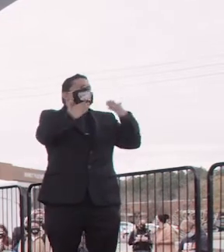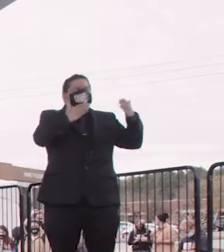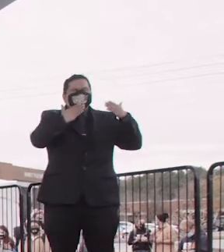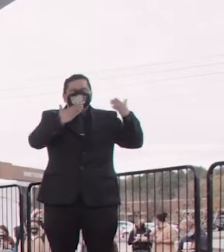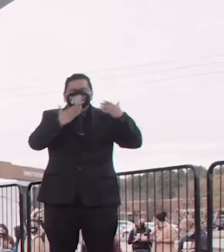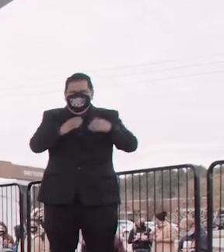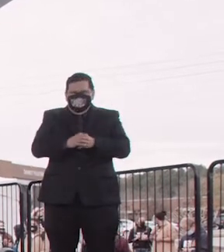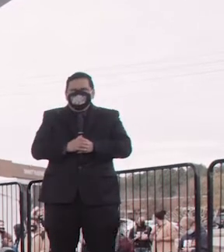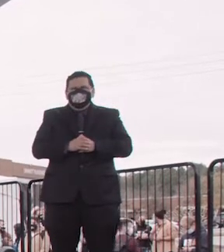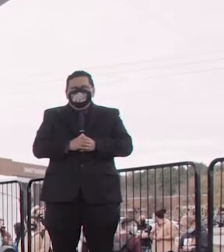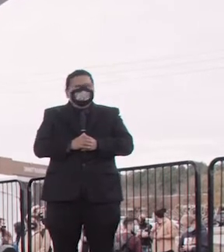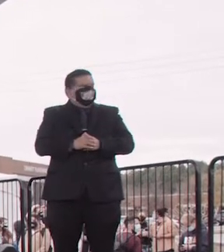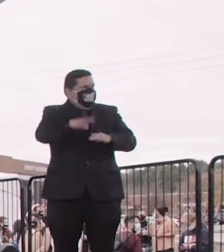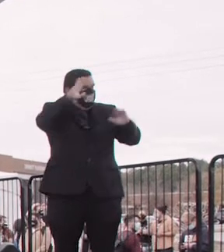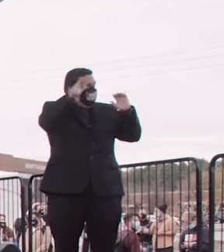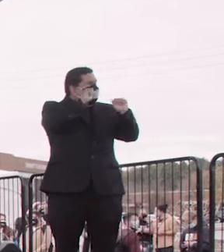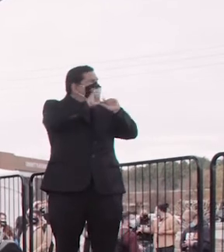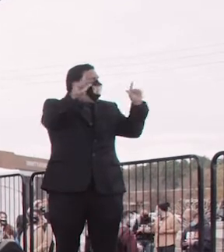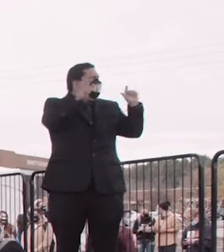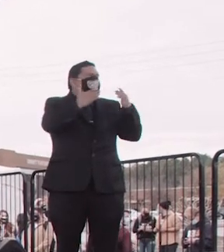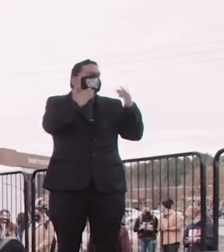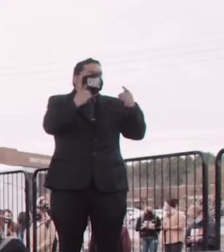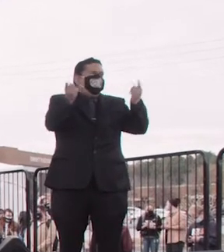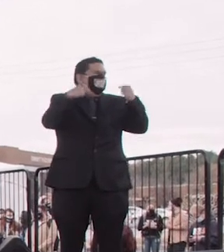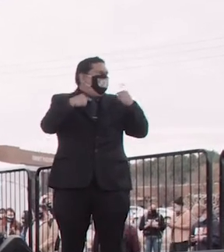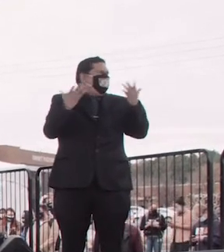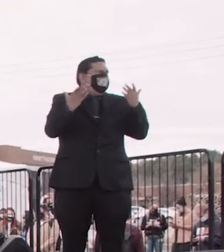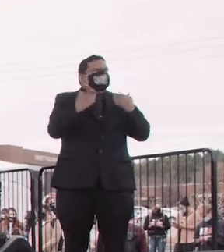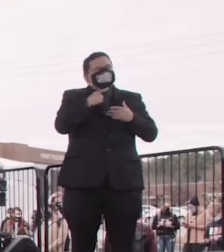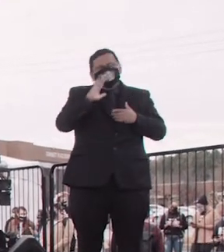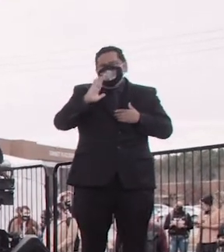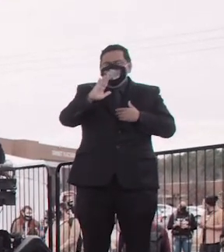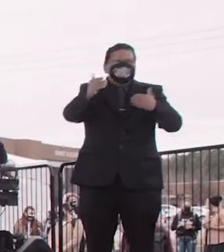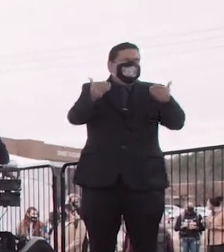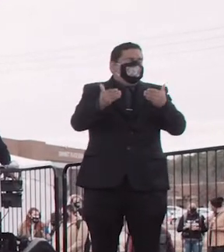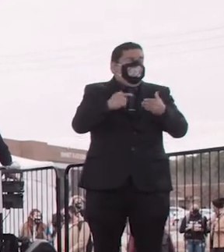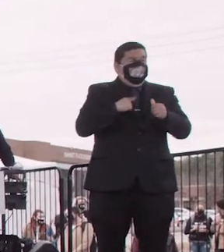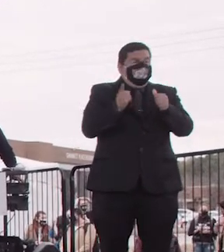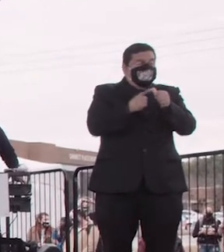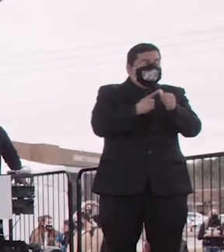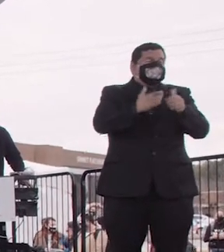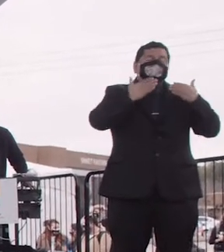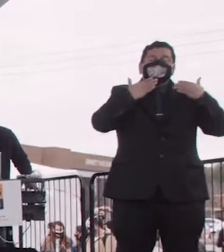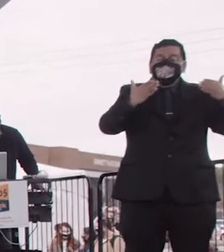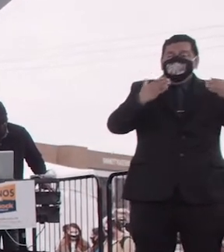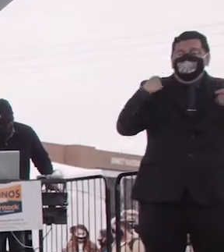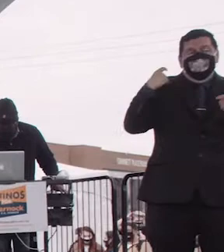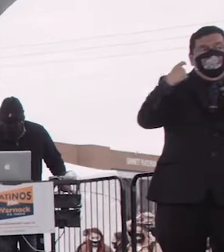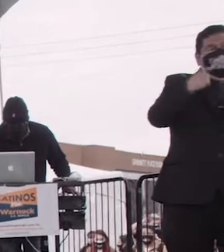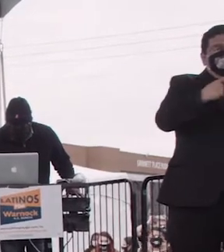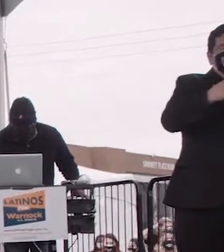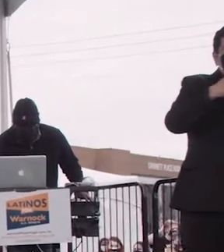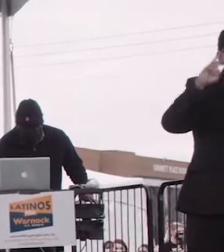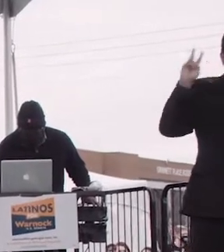Gracias. Hello, everybody. Thank you so much. Thank you so much for that introduction. I first want to say thank you to the Latino